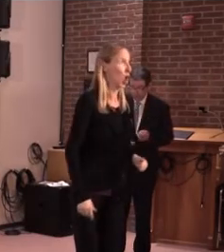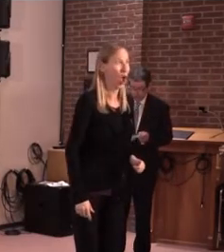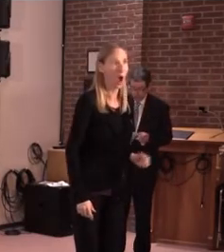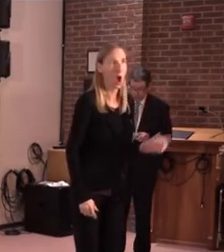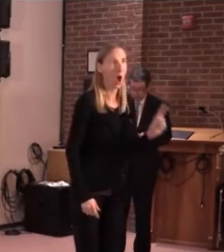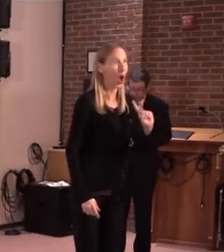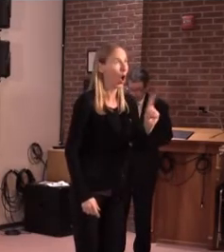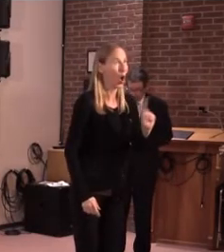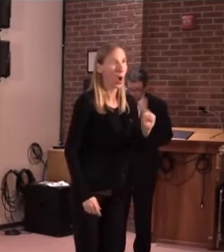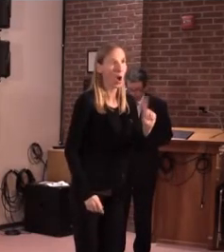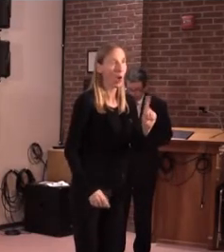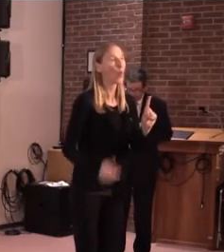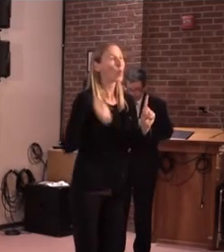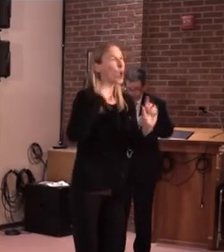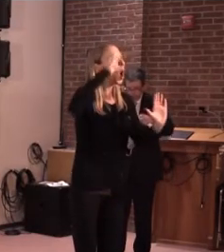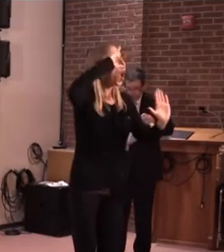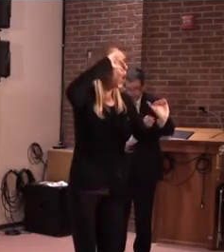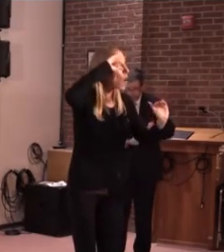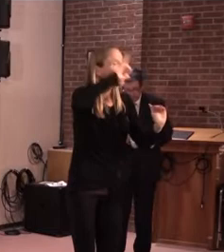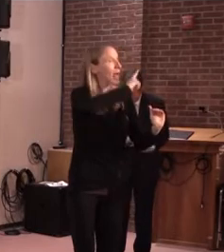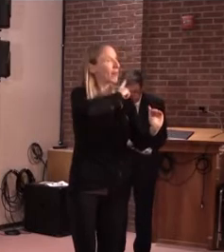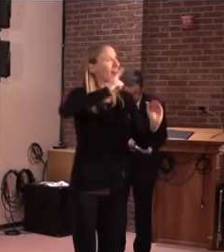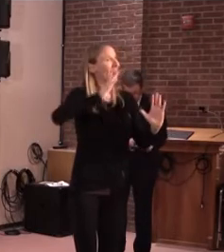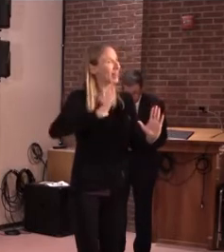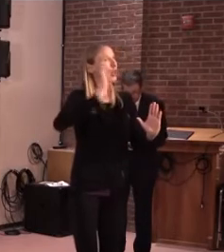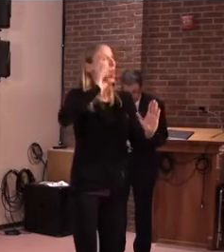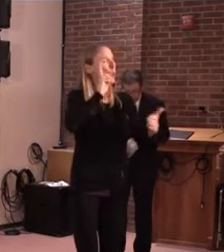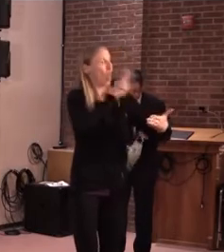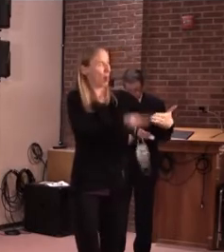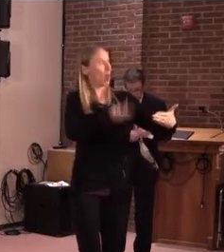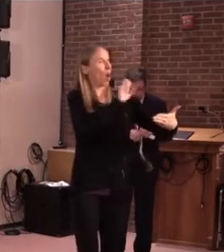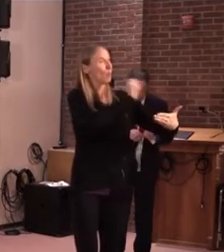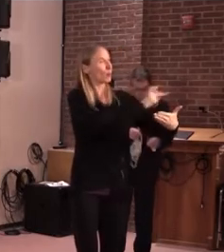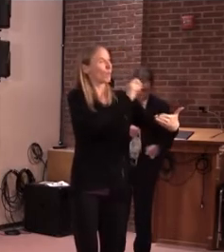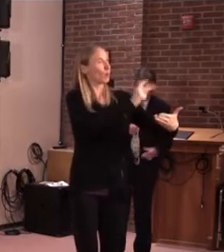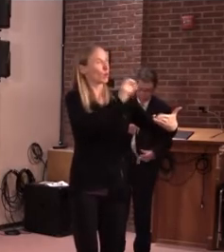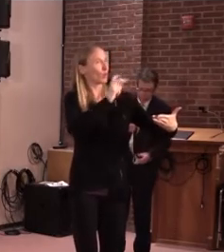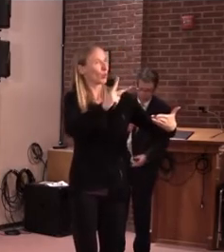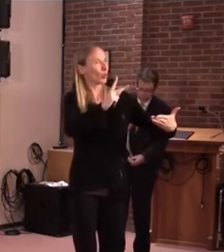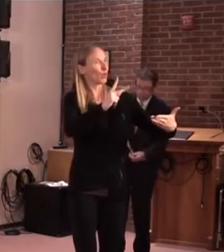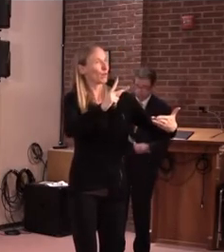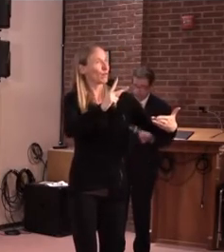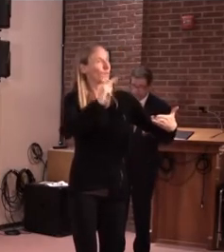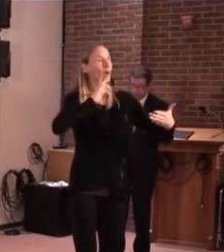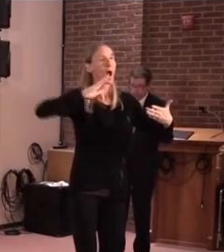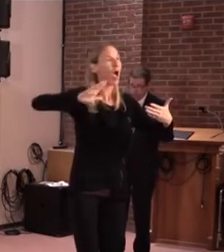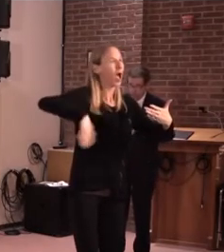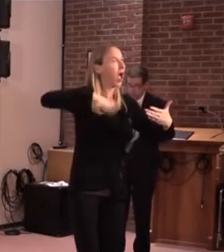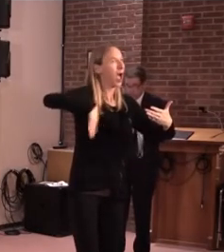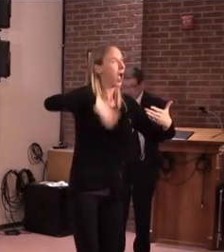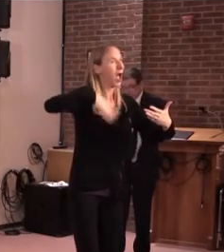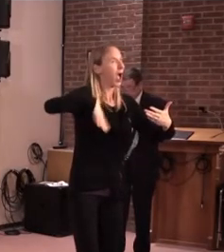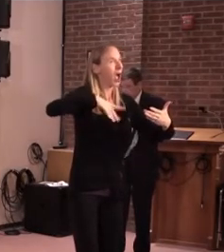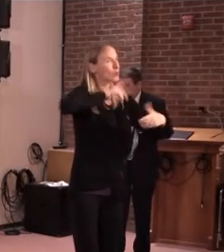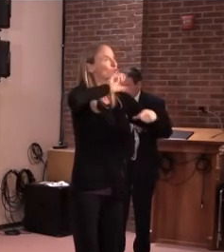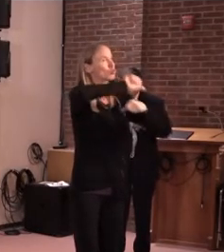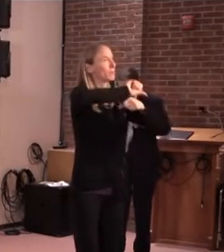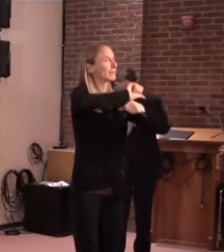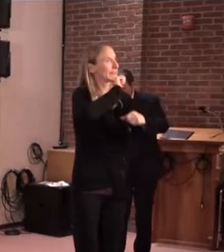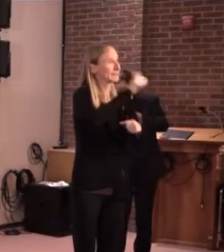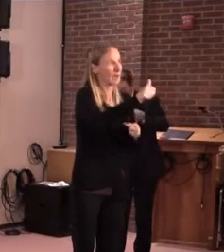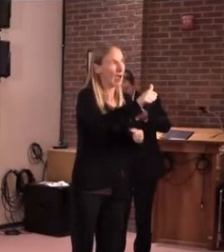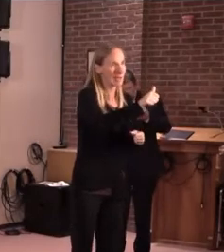hopeful that they will look favorably upon this, and we'll work together in trying to find solutions. But at this point in time, this is